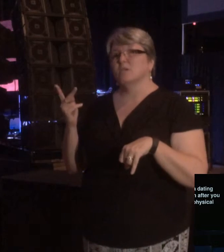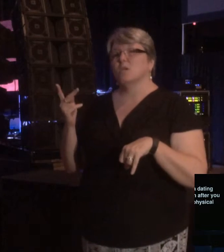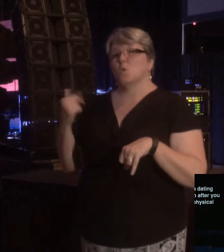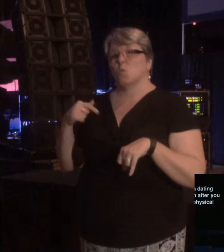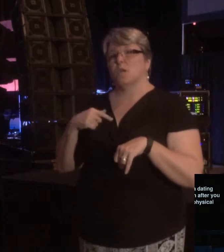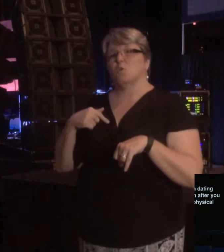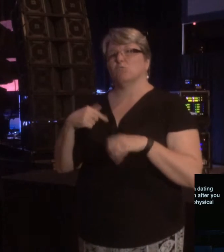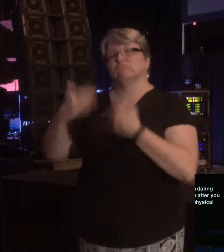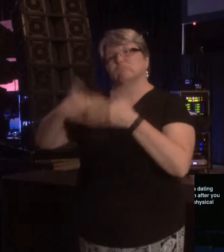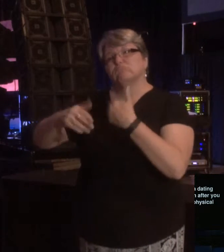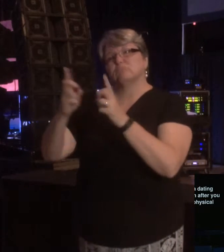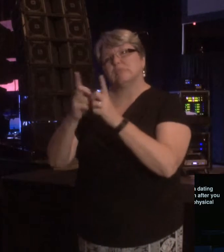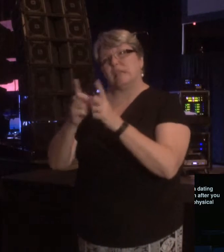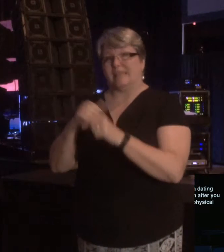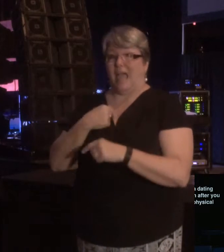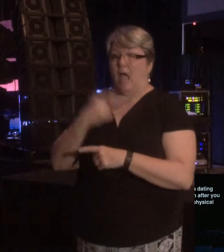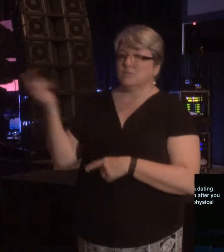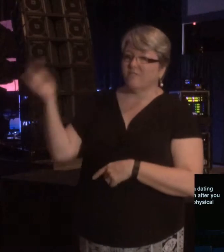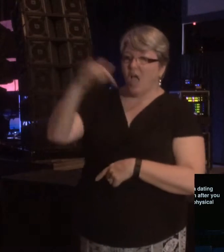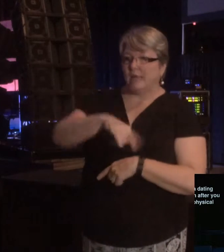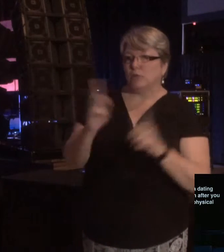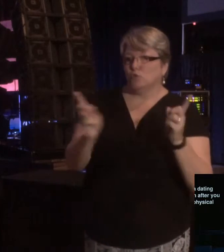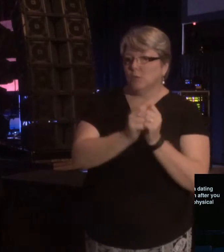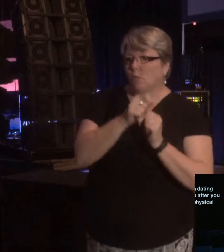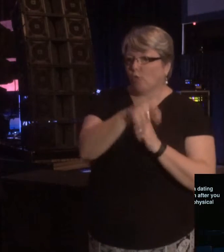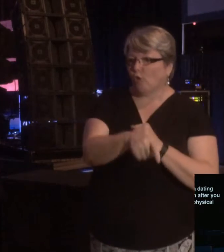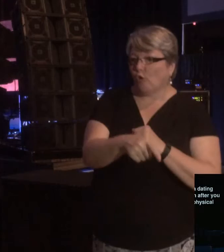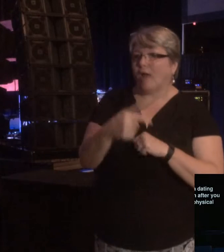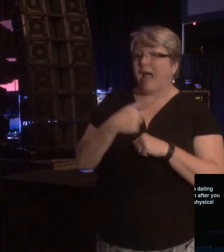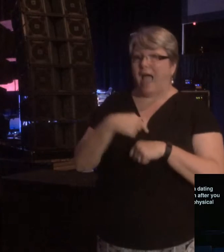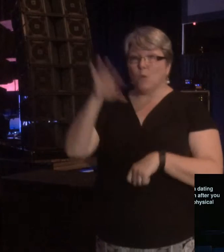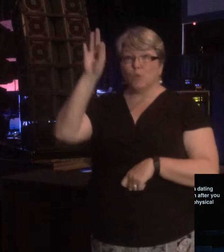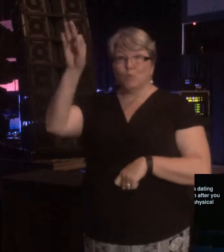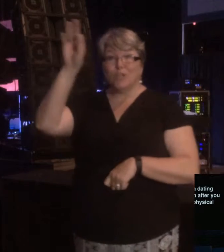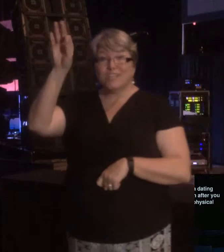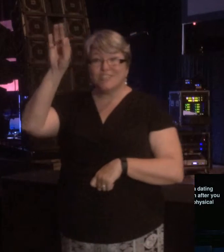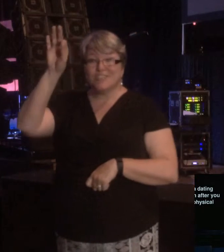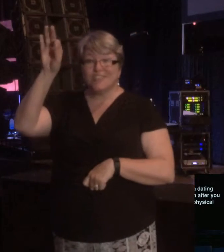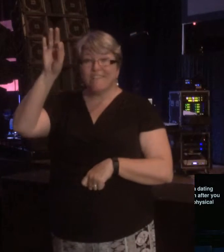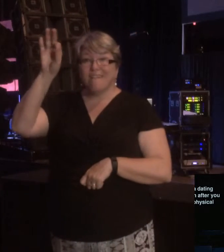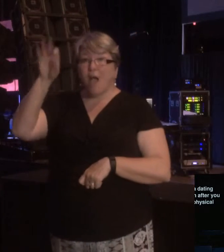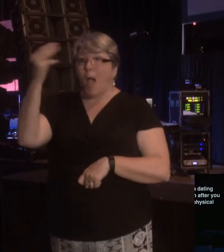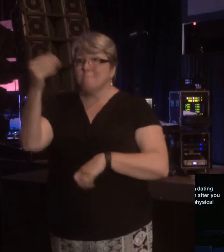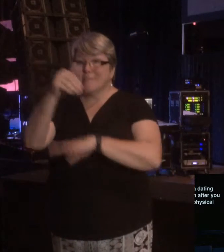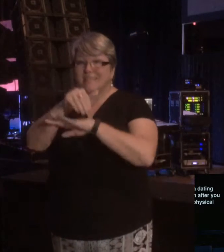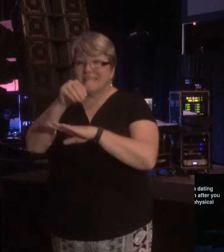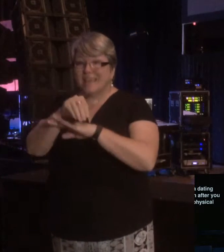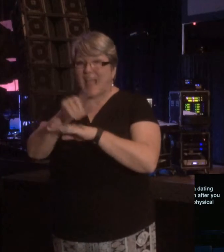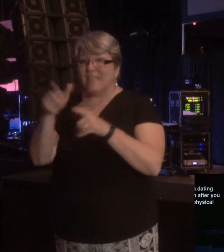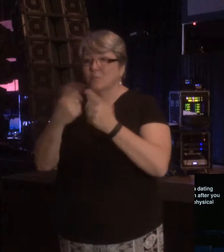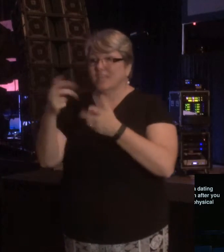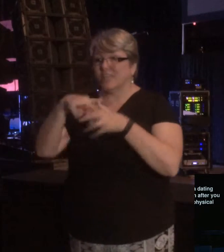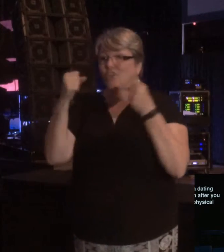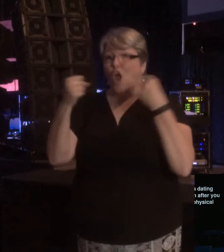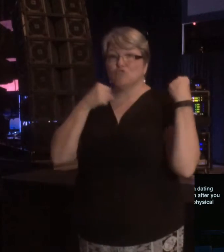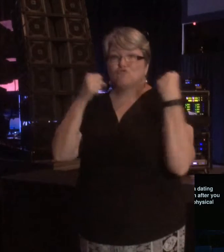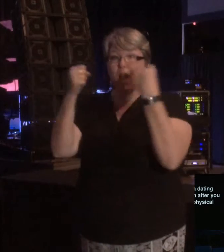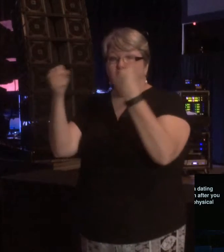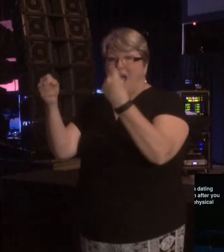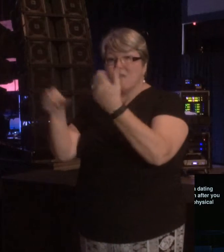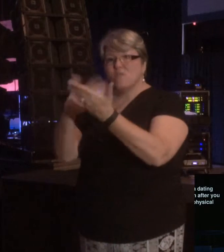spoke differently. He had a different vocabulary. People that had been...